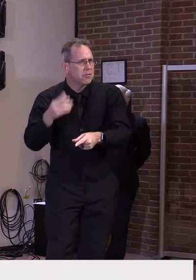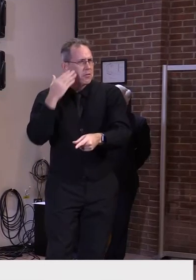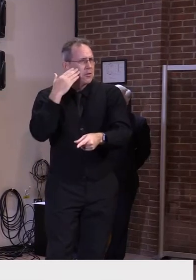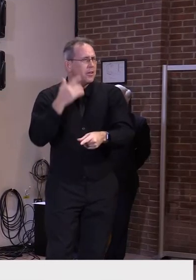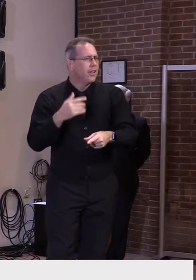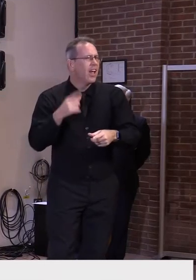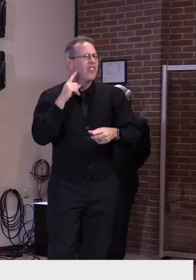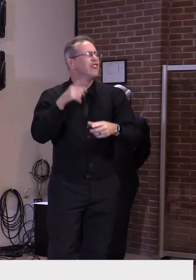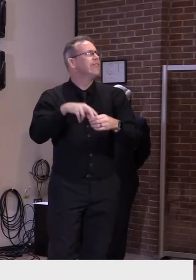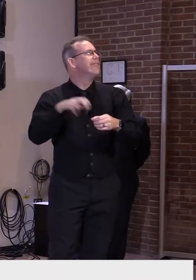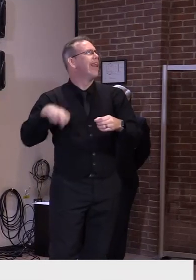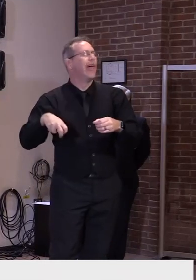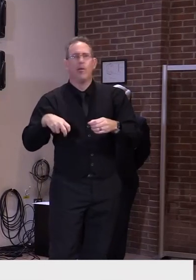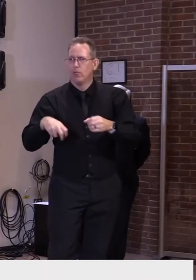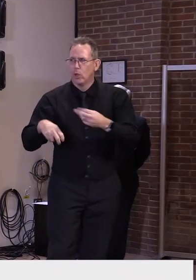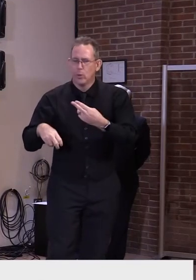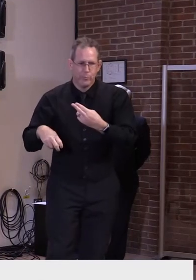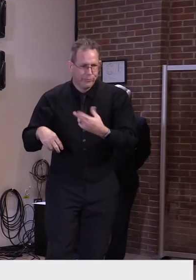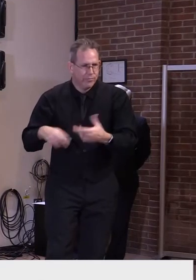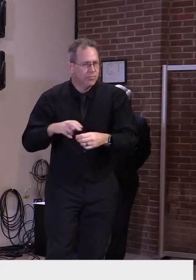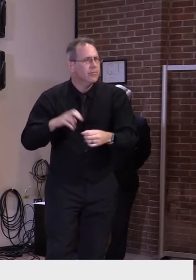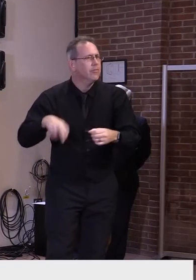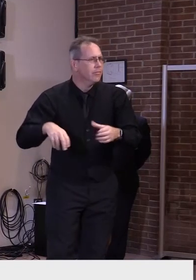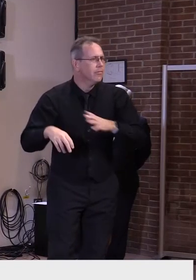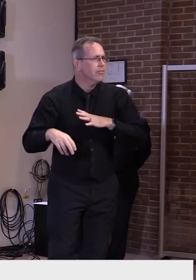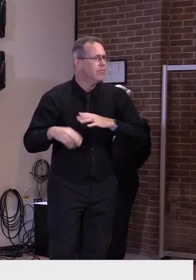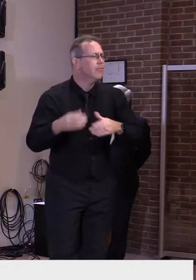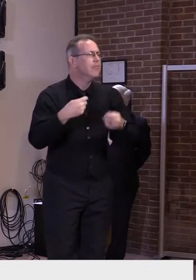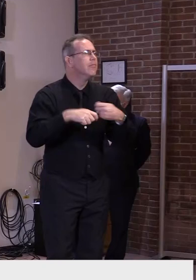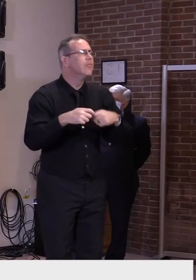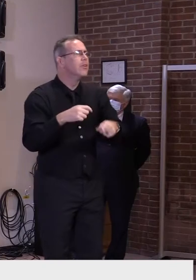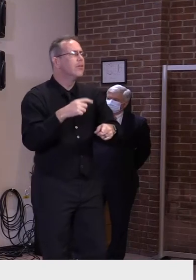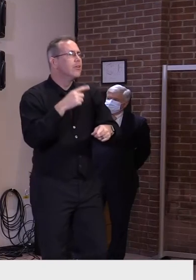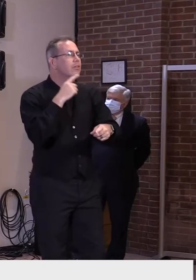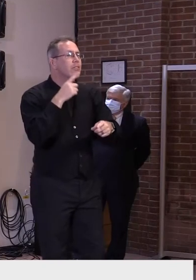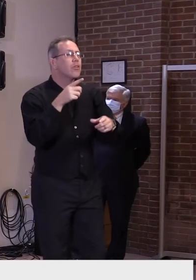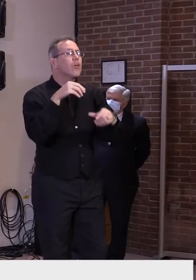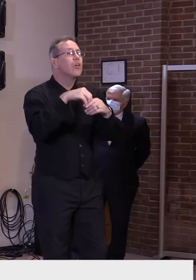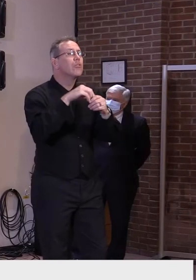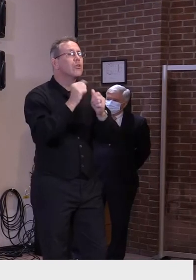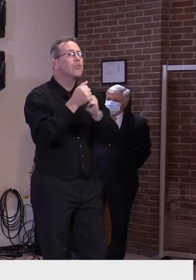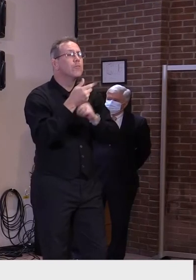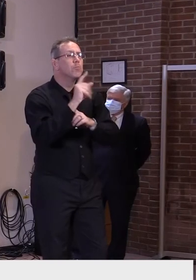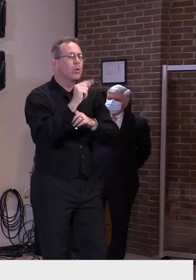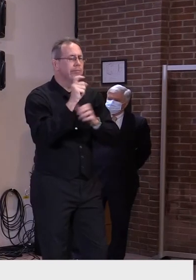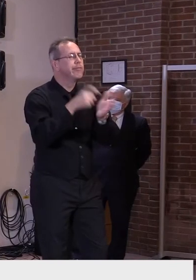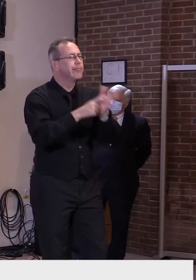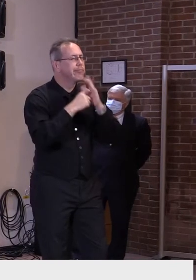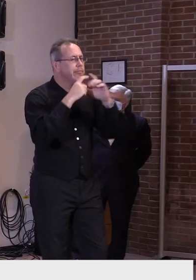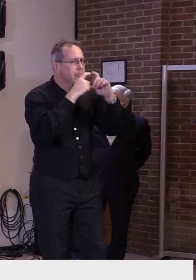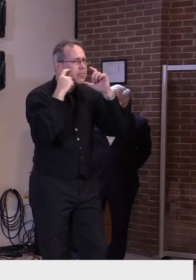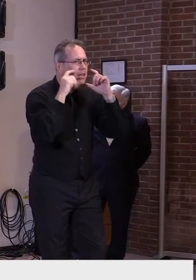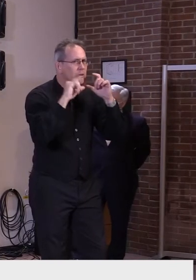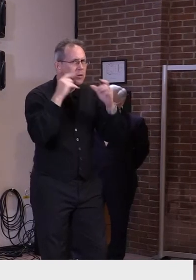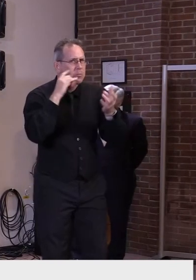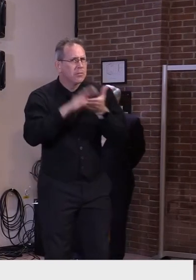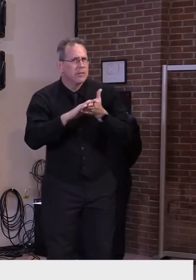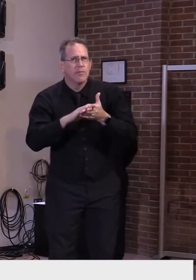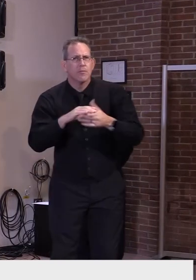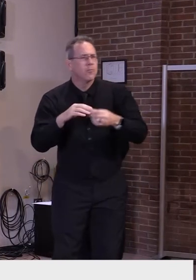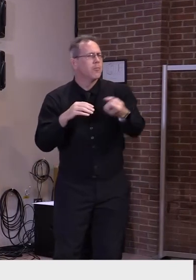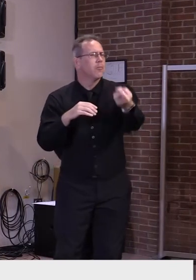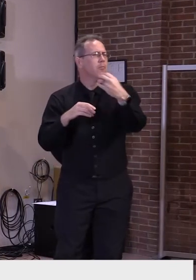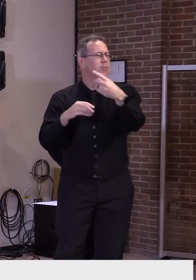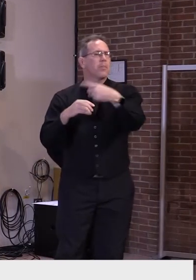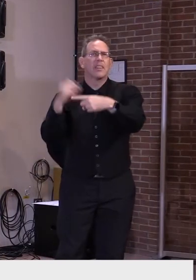but I believe that indoor sports, you do have to be masked. So there isn't across the board. So I don't believe there's